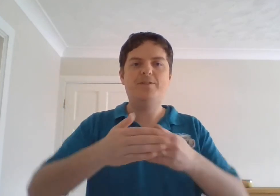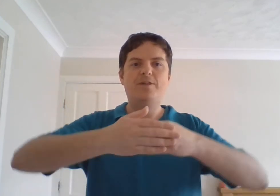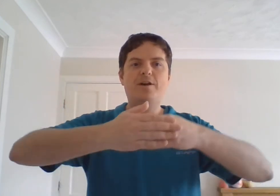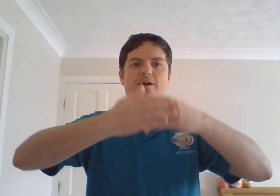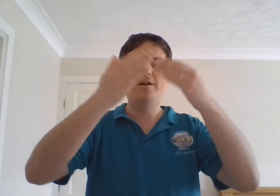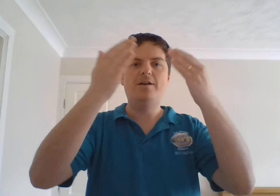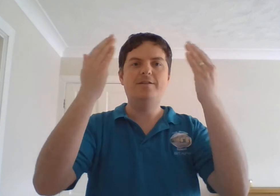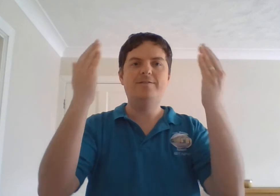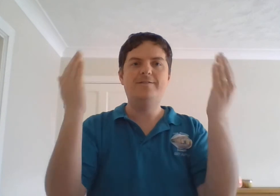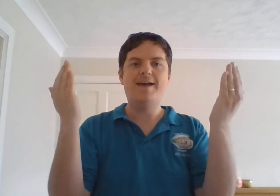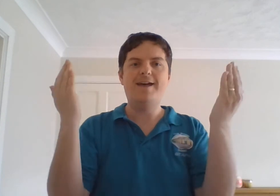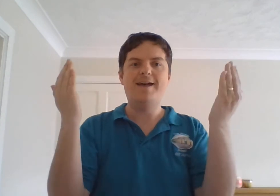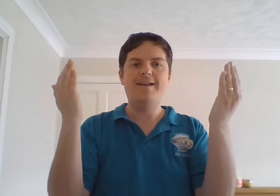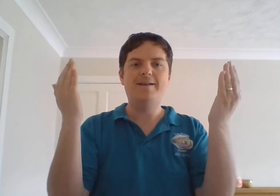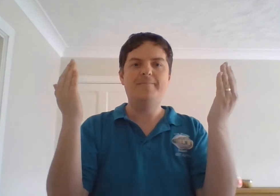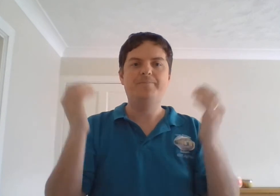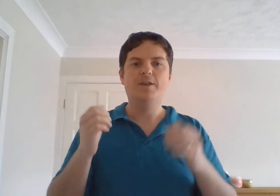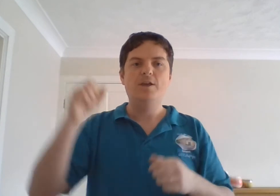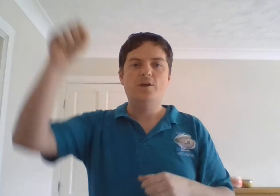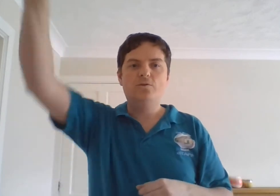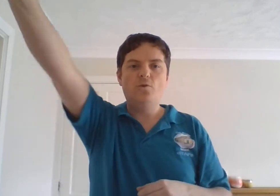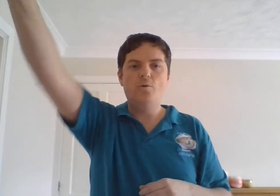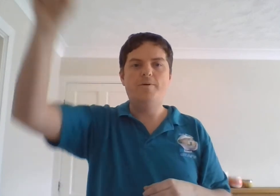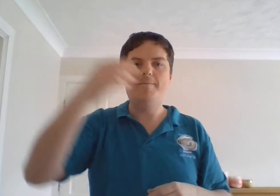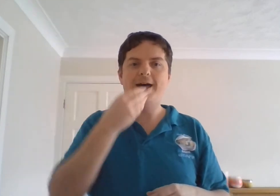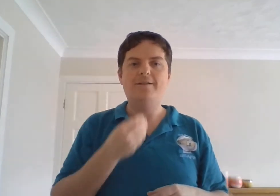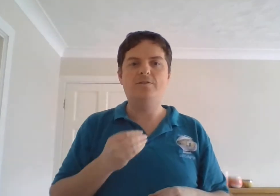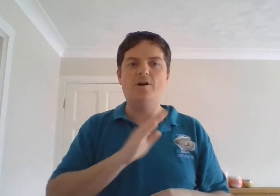the day. Superman got